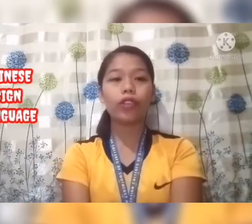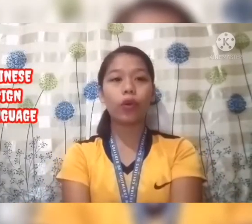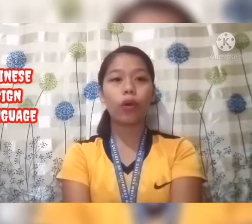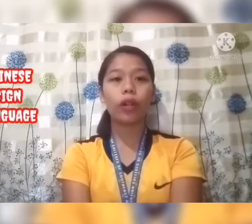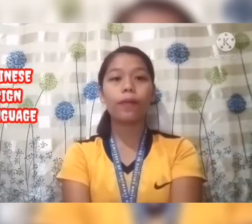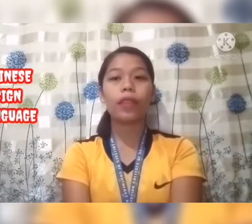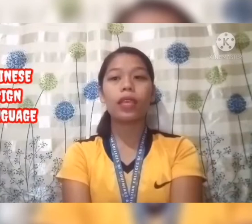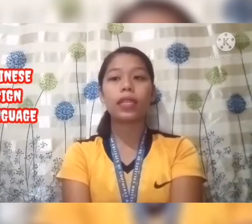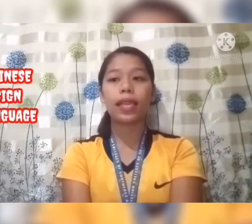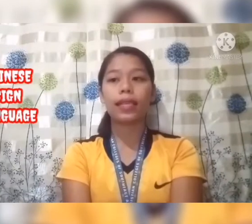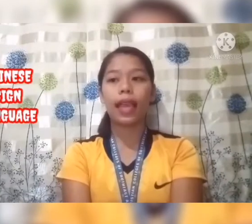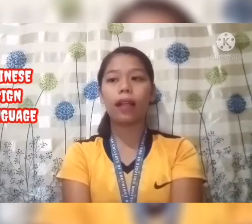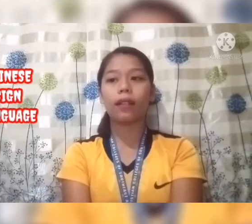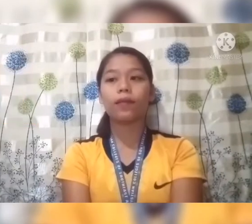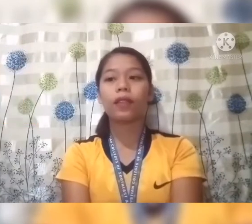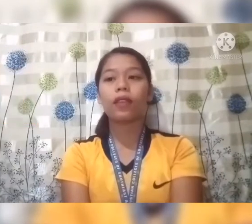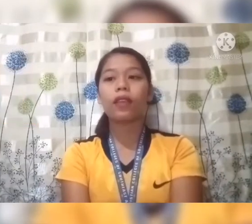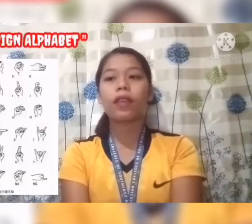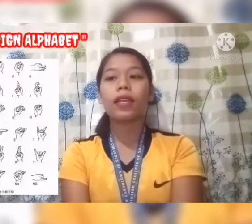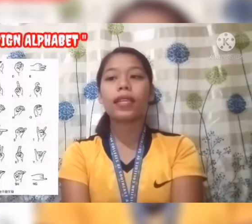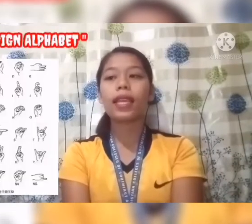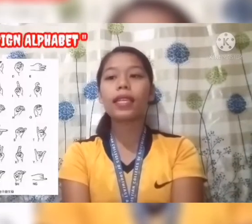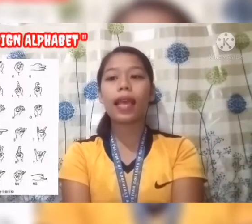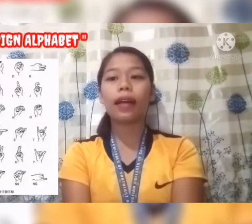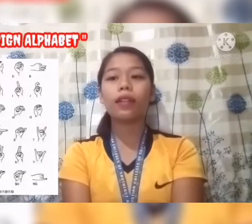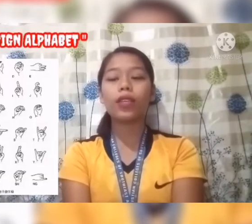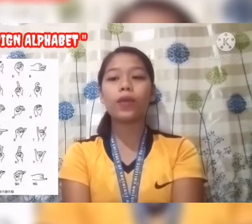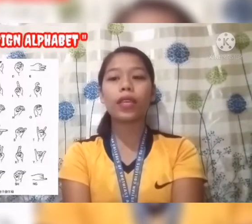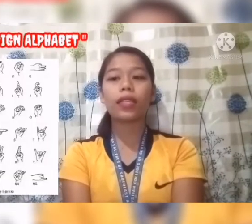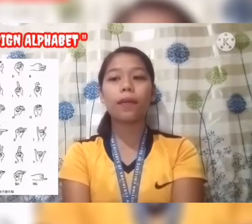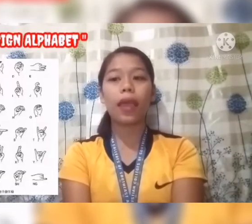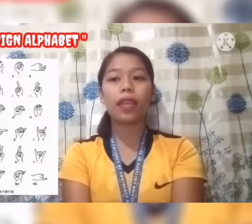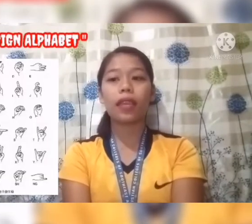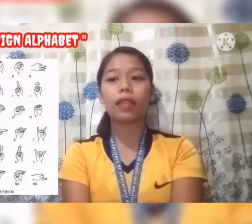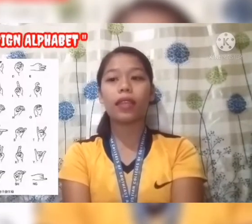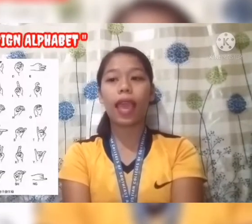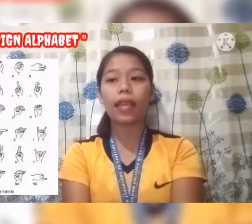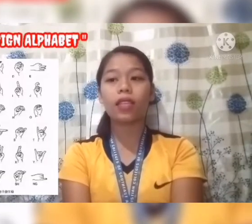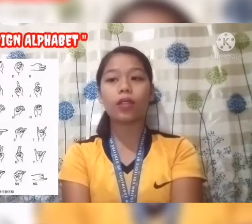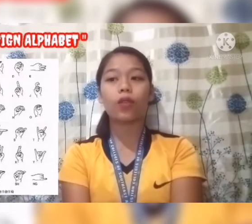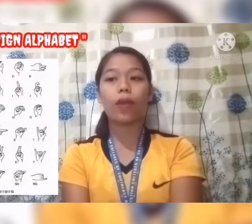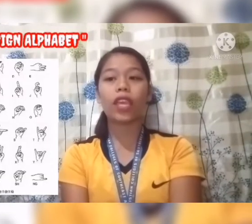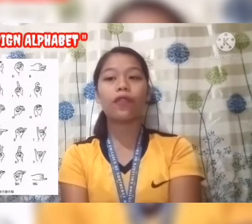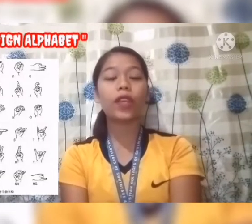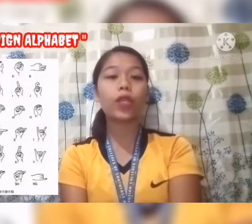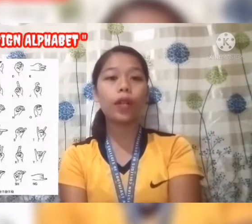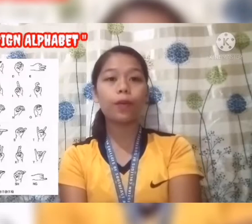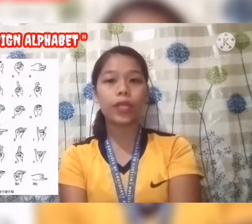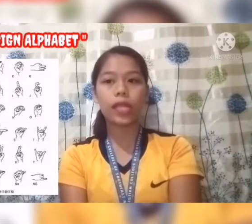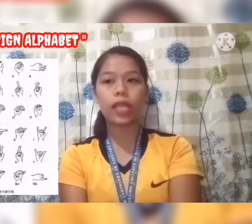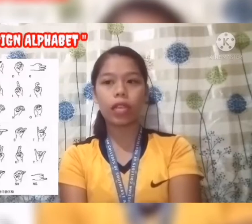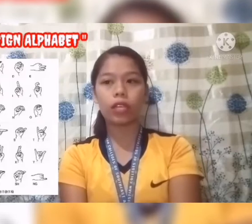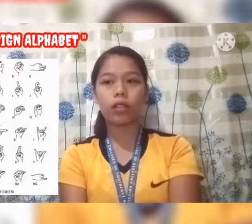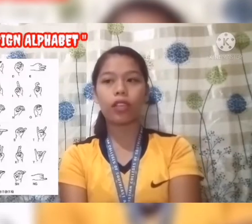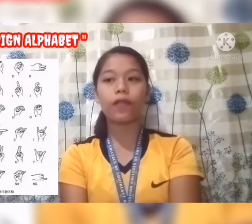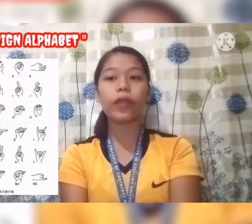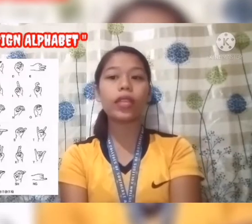or CSL. CSL uses the hands to make visual presentations of written